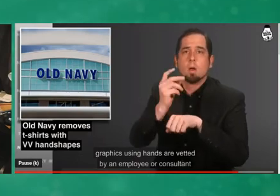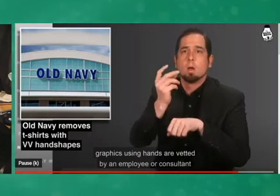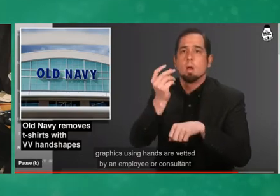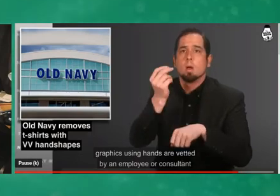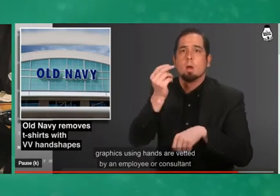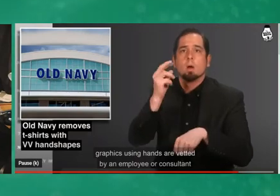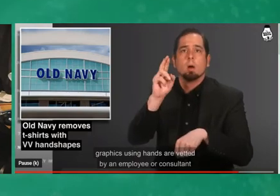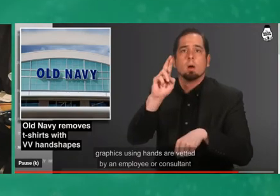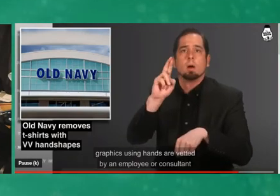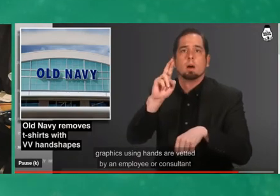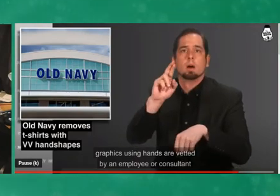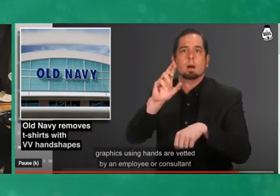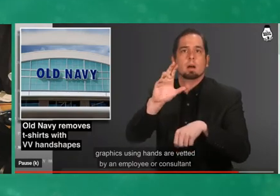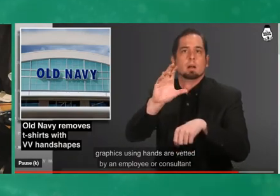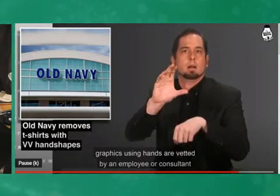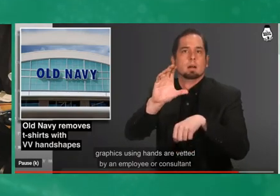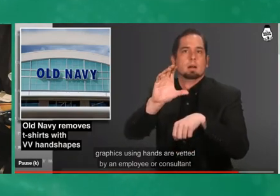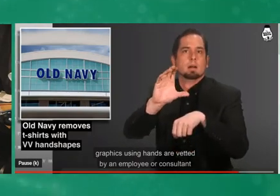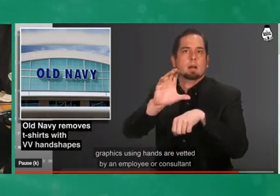workers